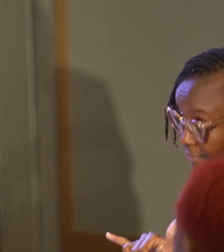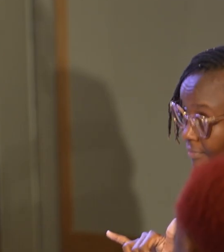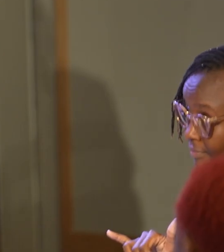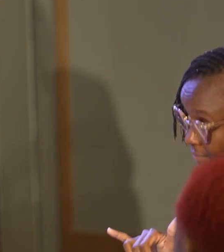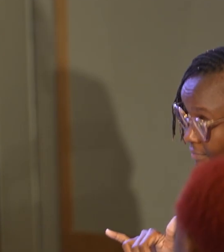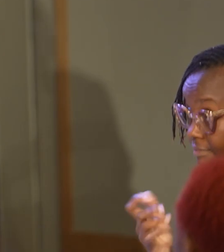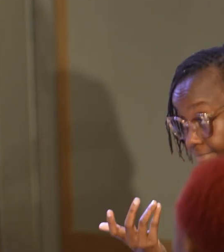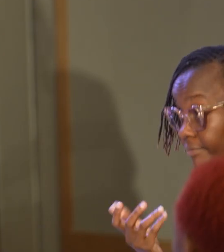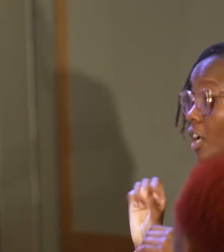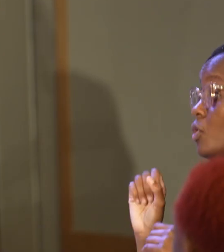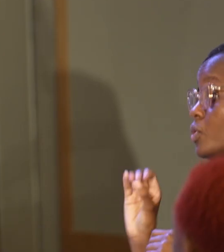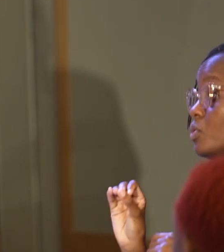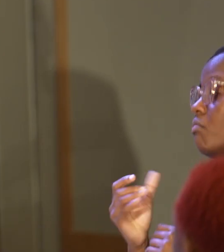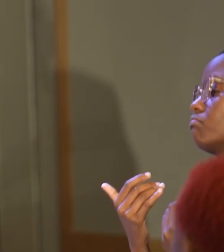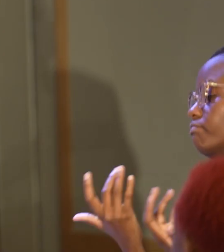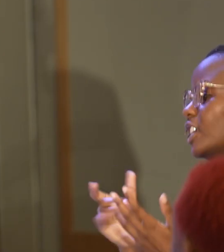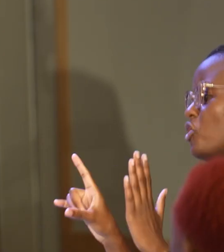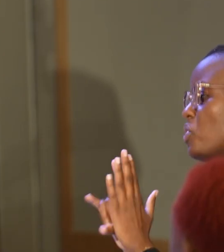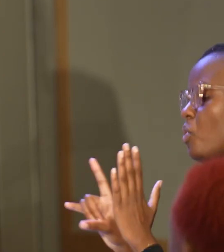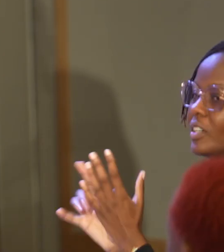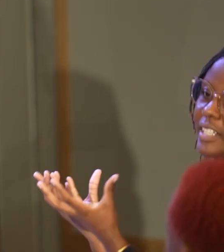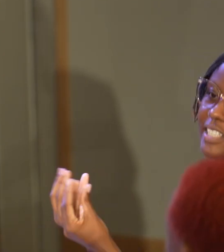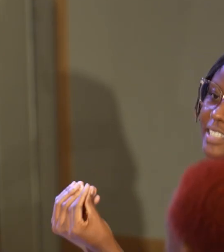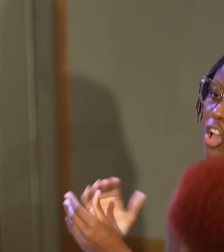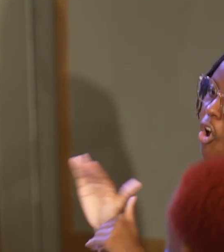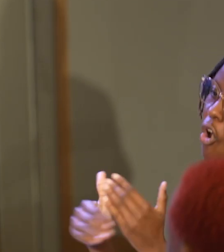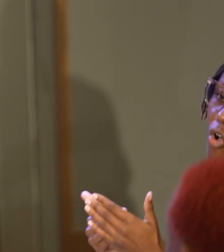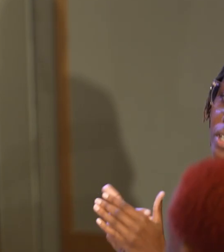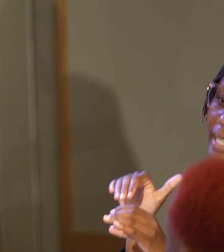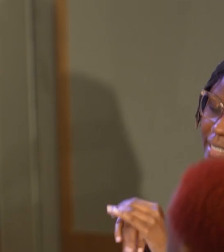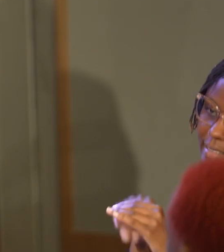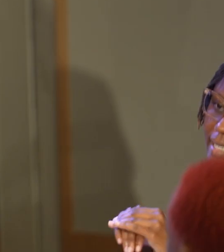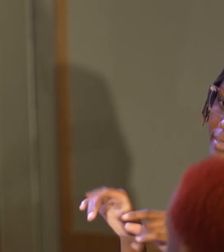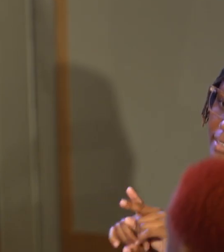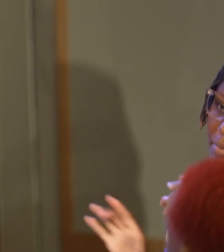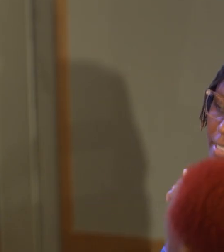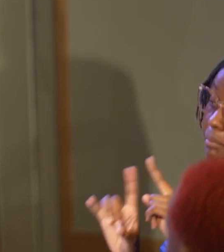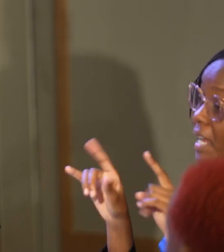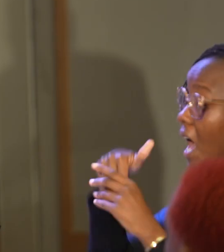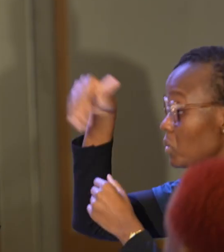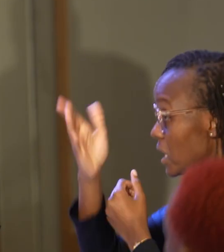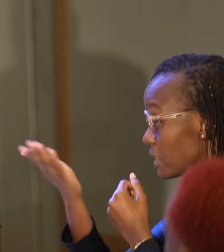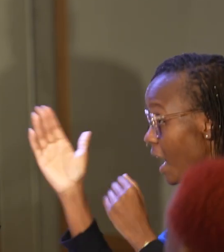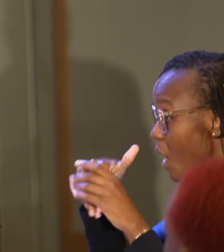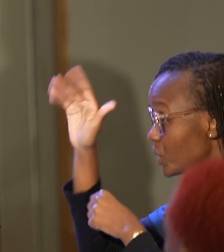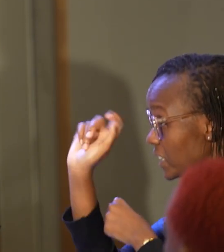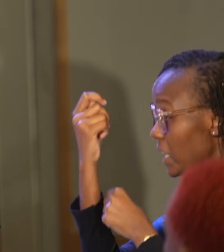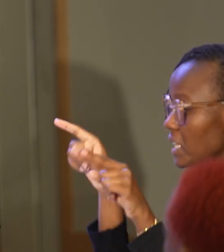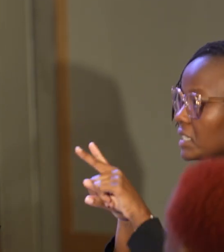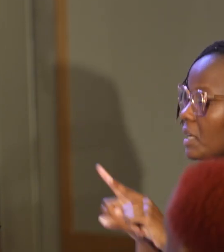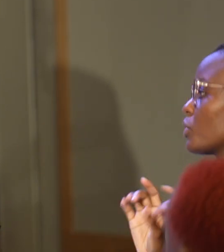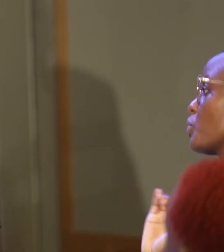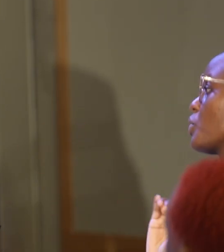you know, so the laws we serve under are the same. But now when you cross the borders, they are not the same. Even when it is like